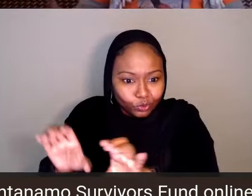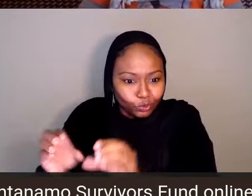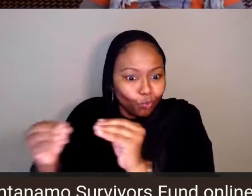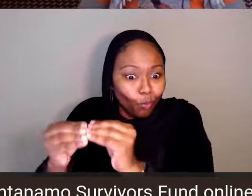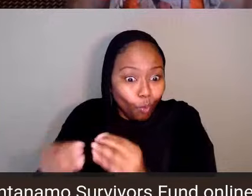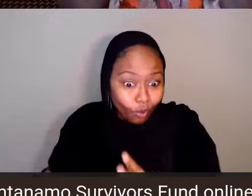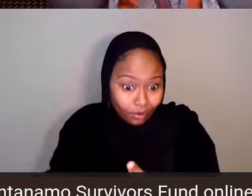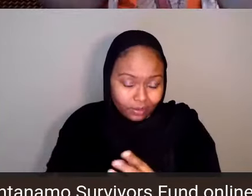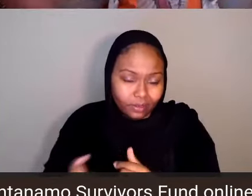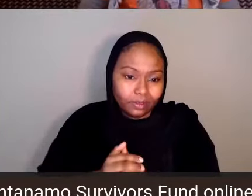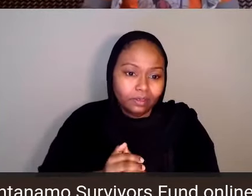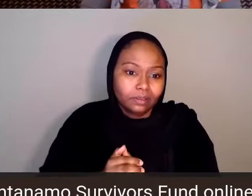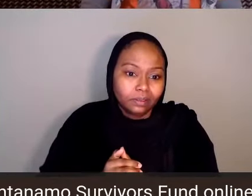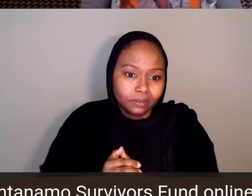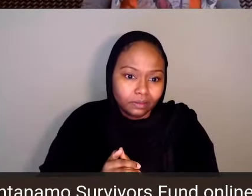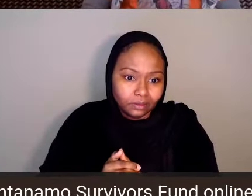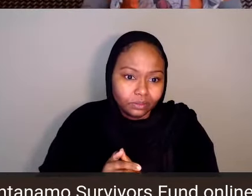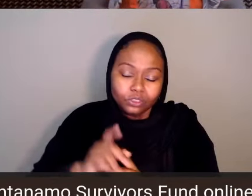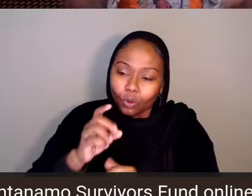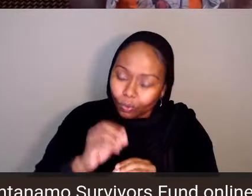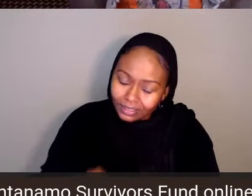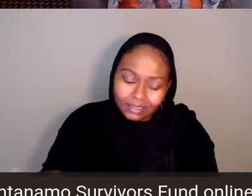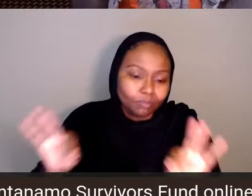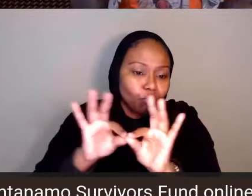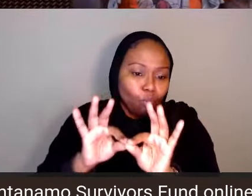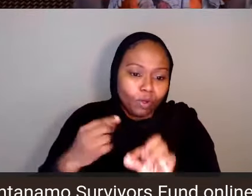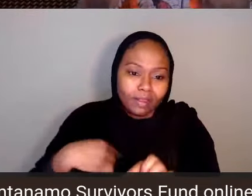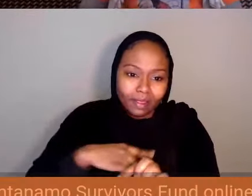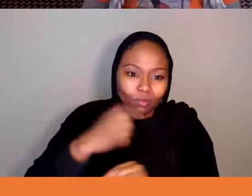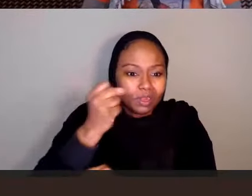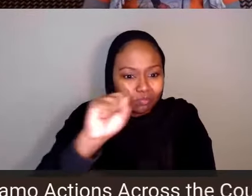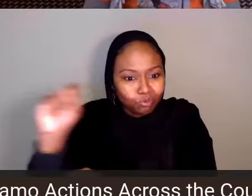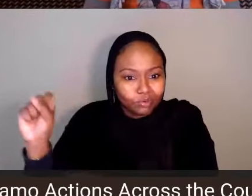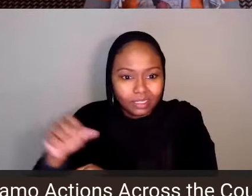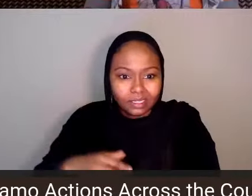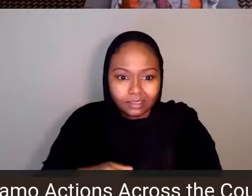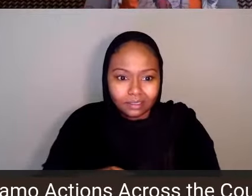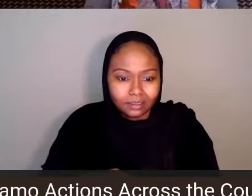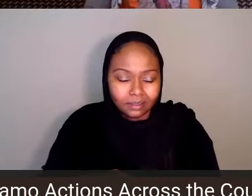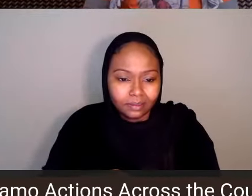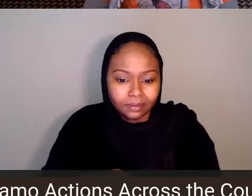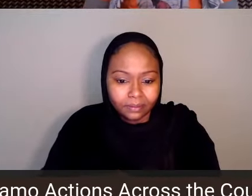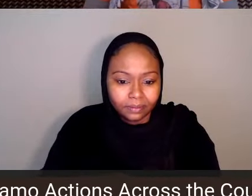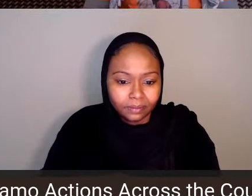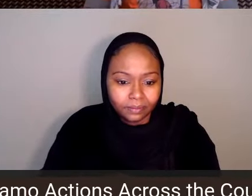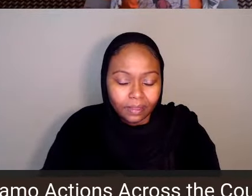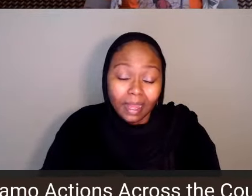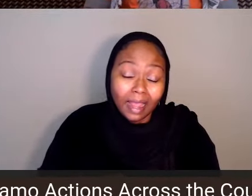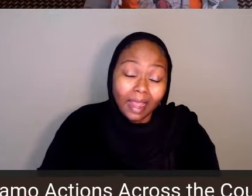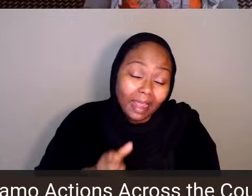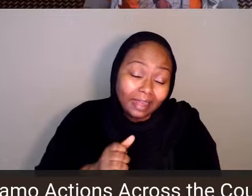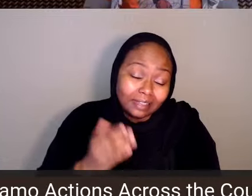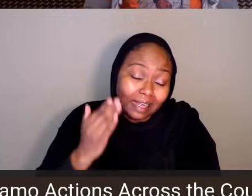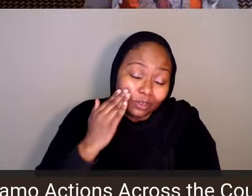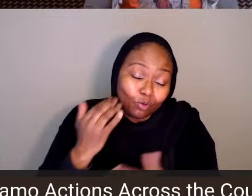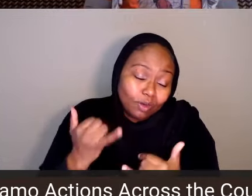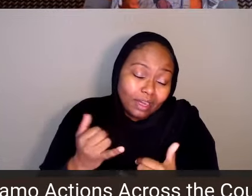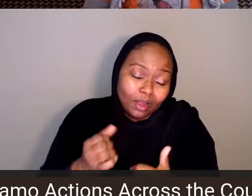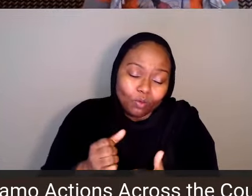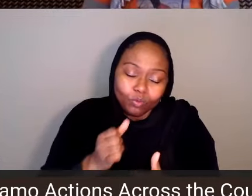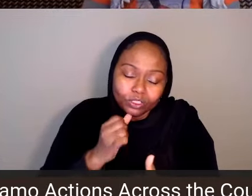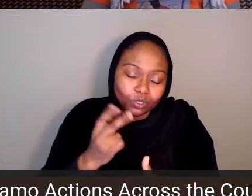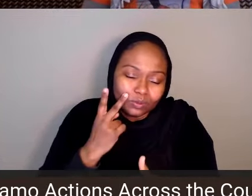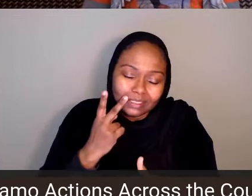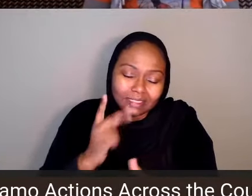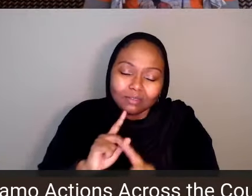for the demonstration, protest, even we don't see any results, but it's going to come as long as we are